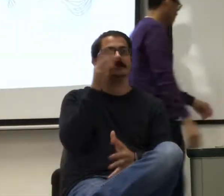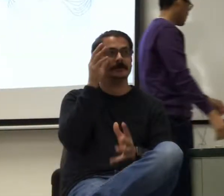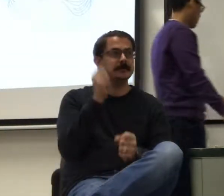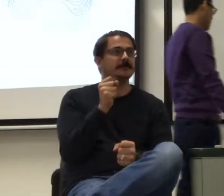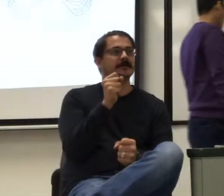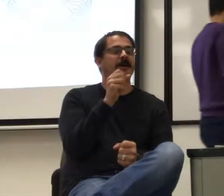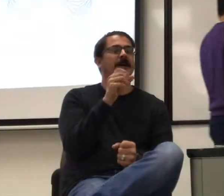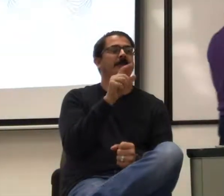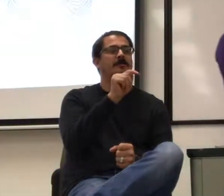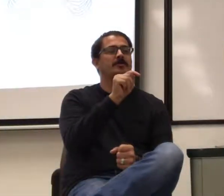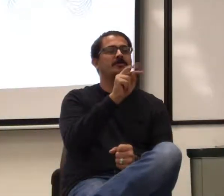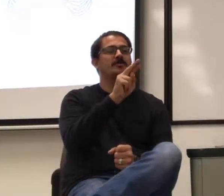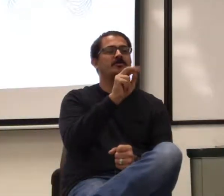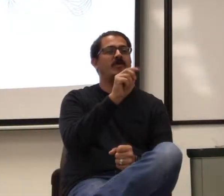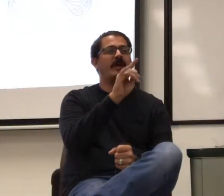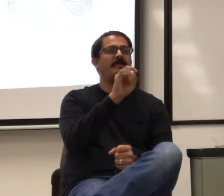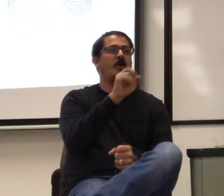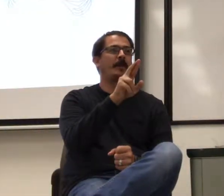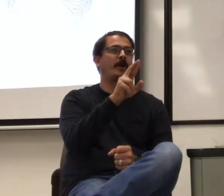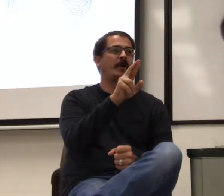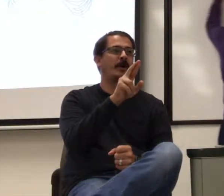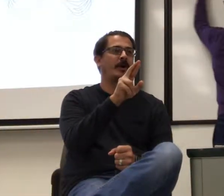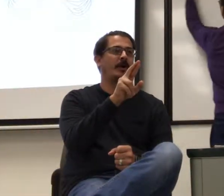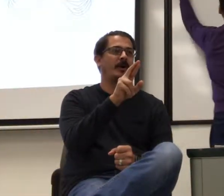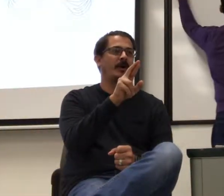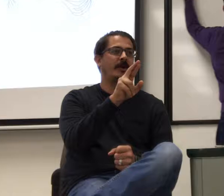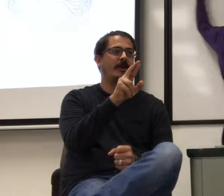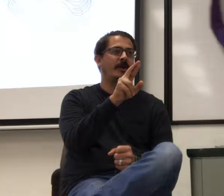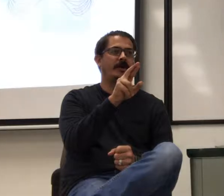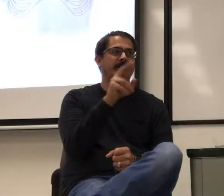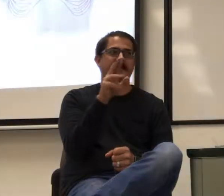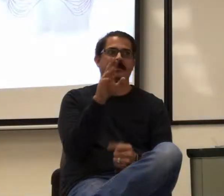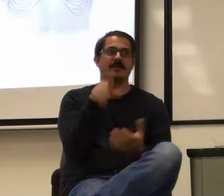trachea is the airway. You only got one of them.